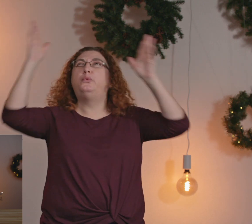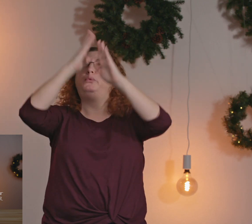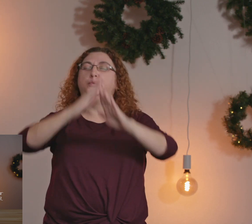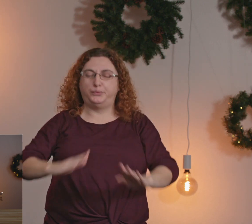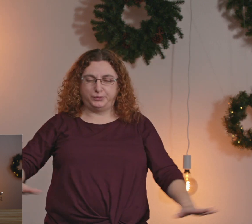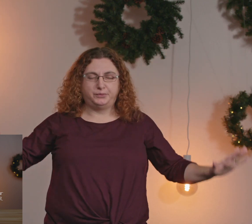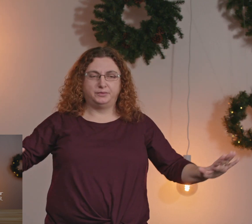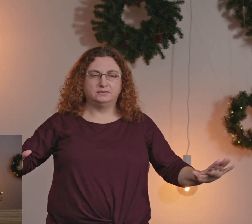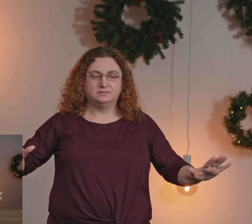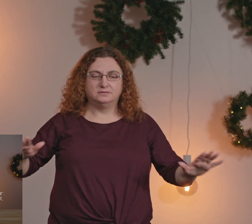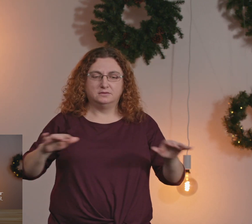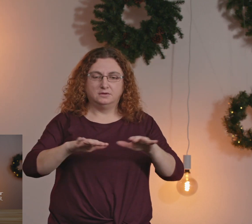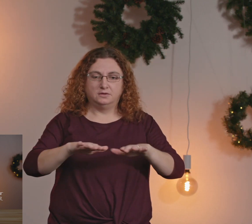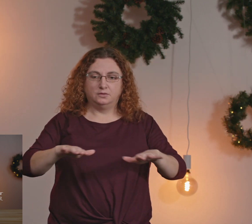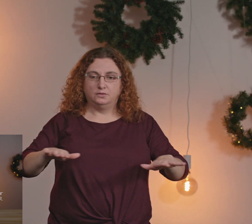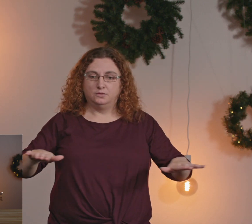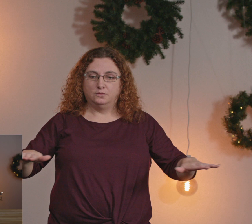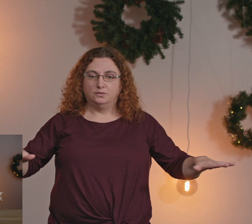faith?